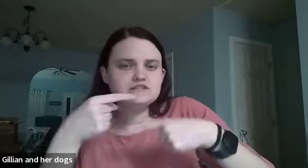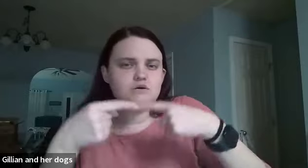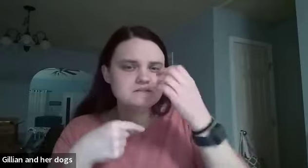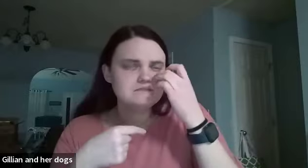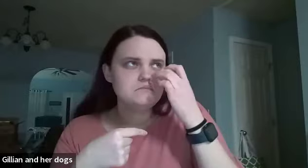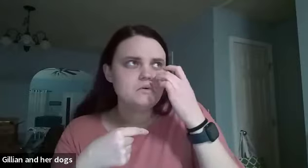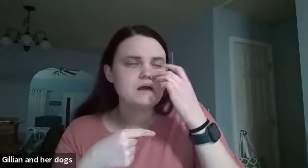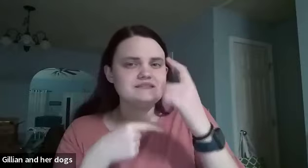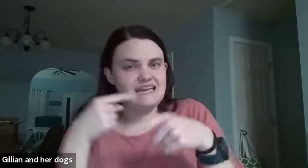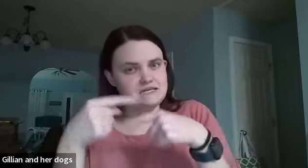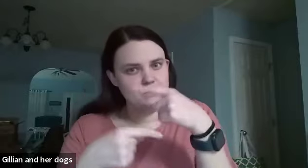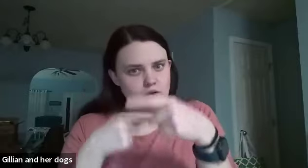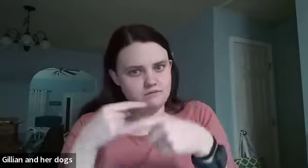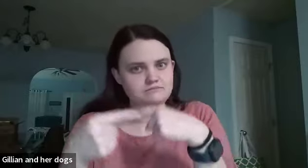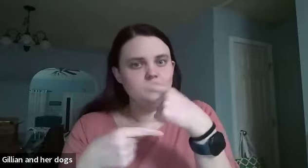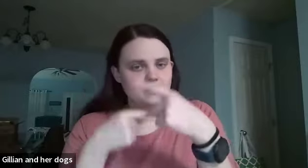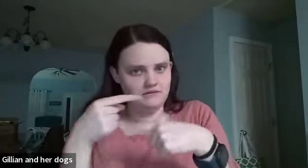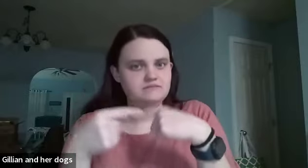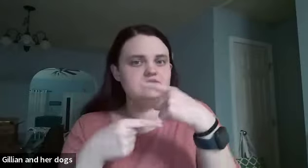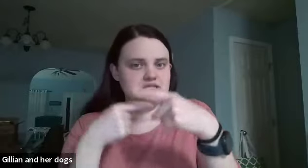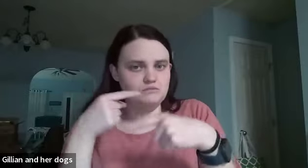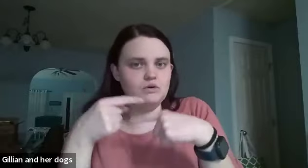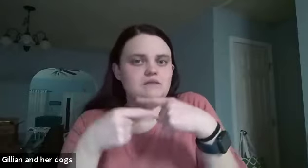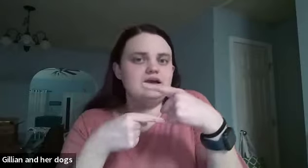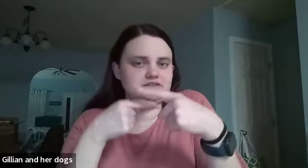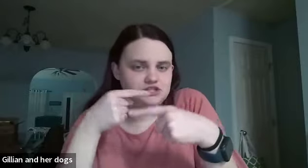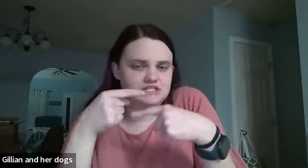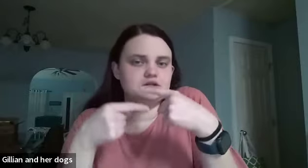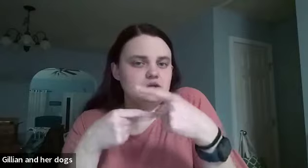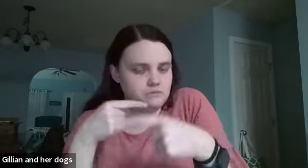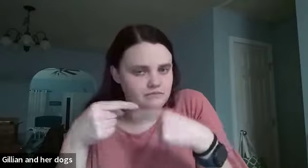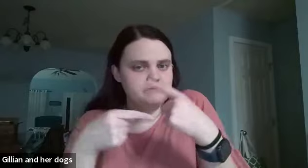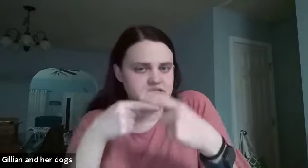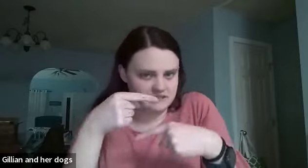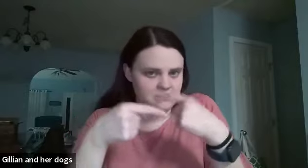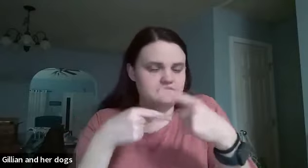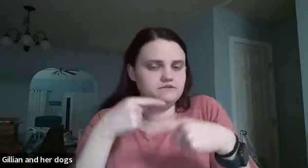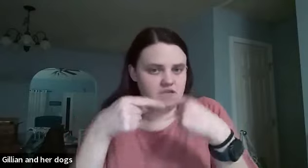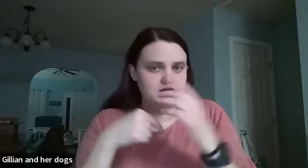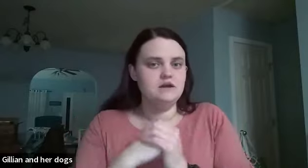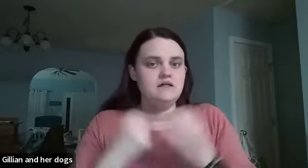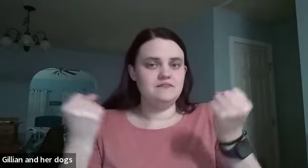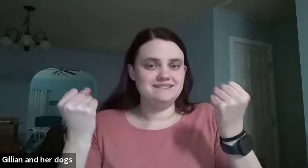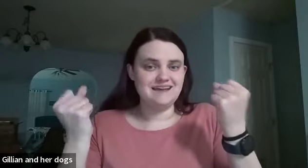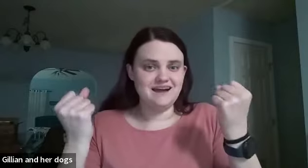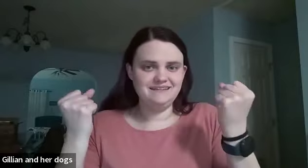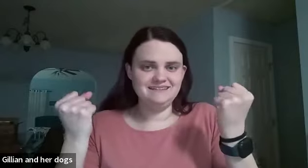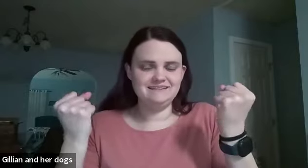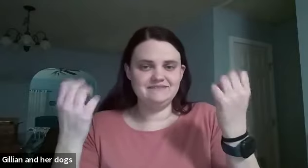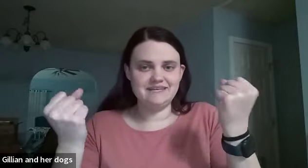is almost more, I would say ASL 1. Okay. This is more like just your little basic sign for sign. Sign